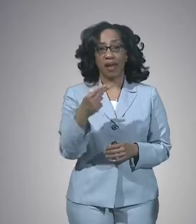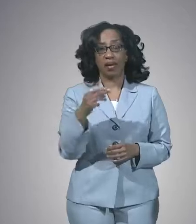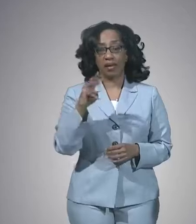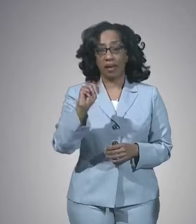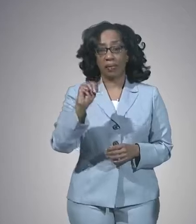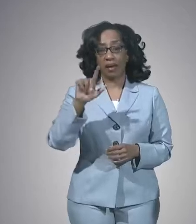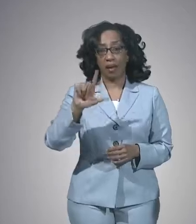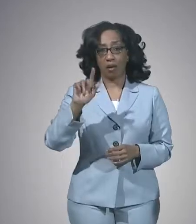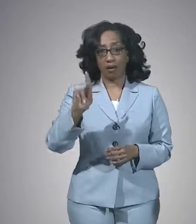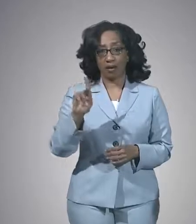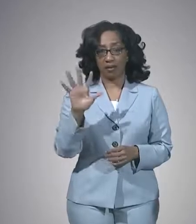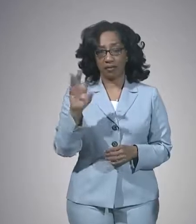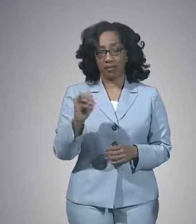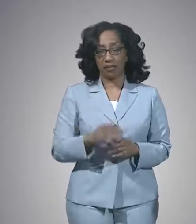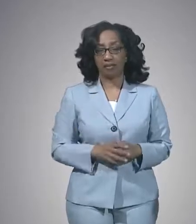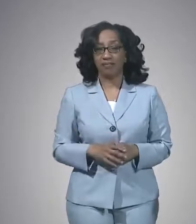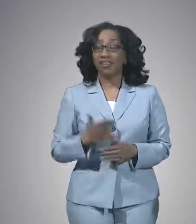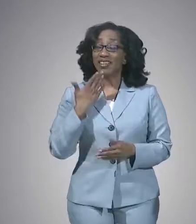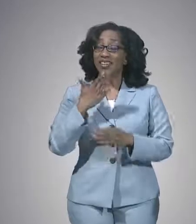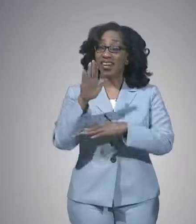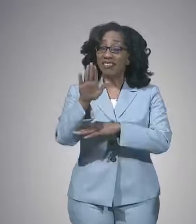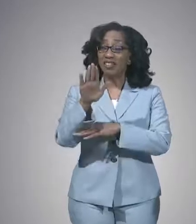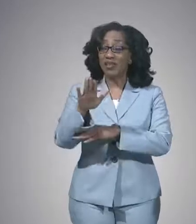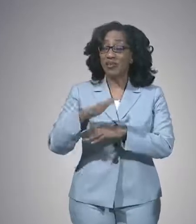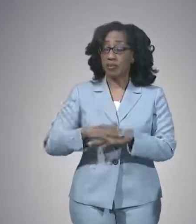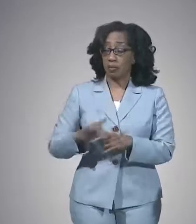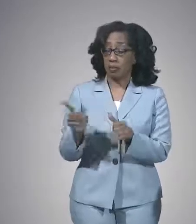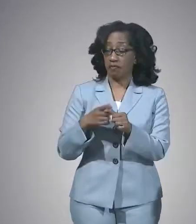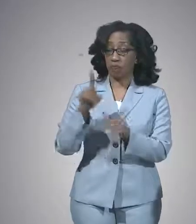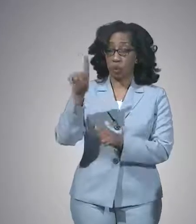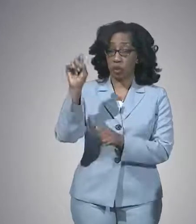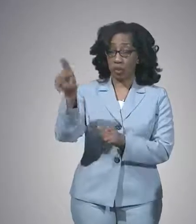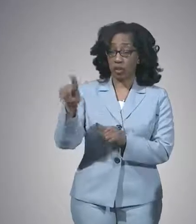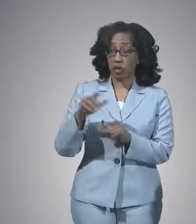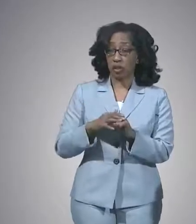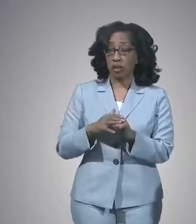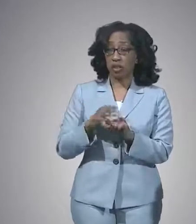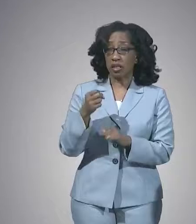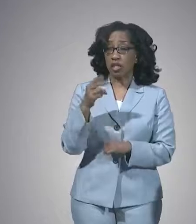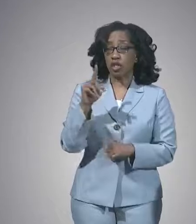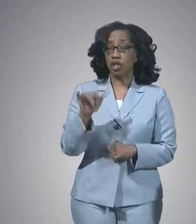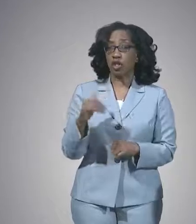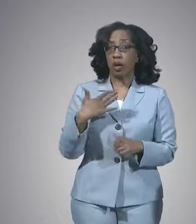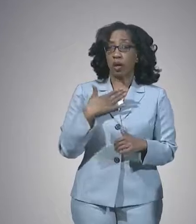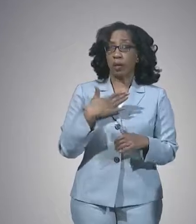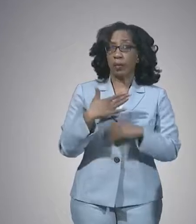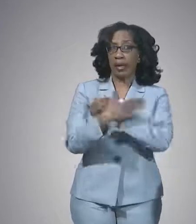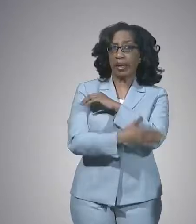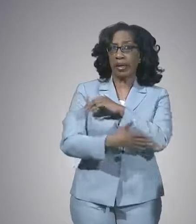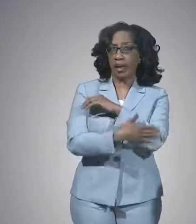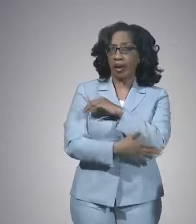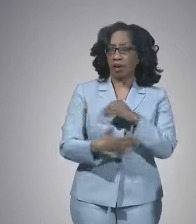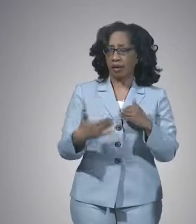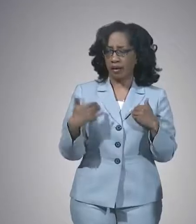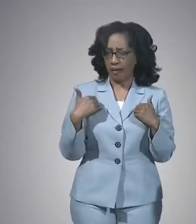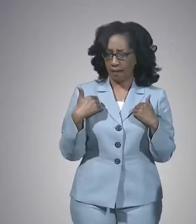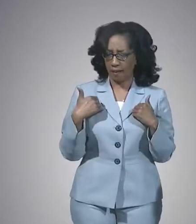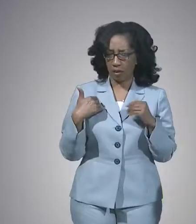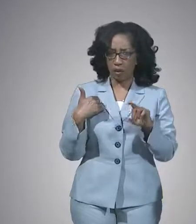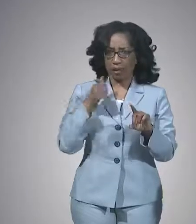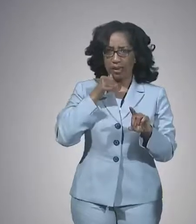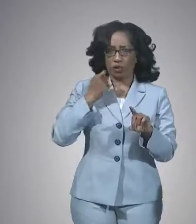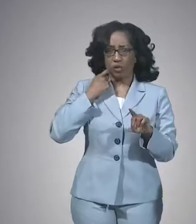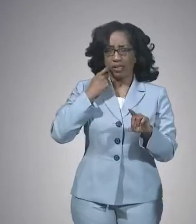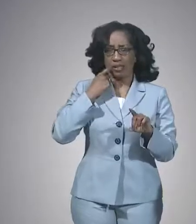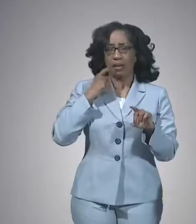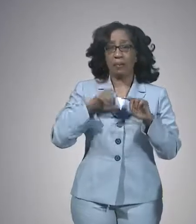Good afternoon. My first question is, Shelby County has, I think, not even very recently moved back